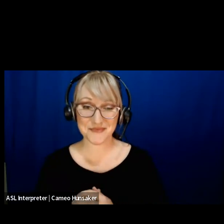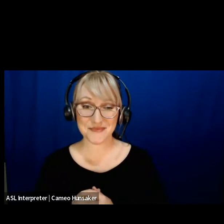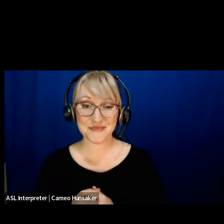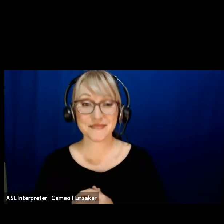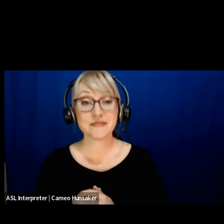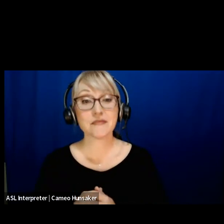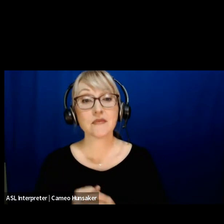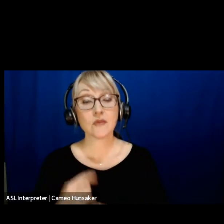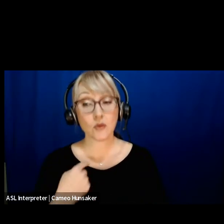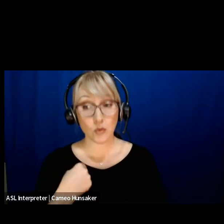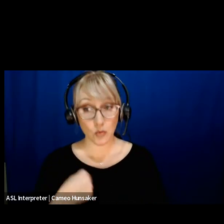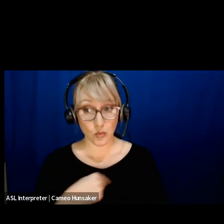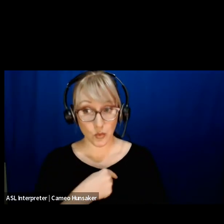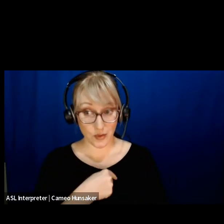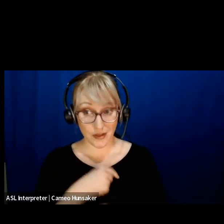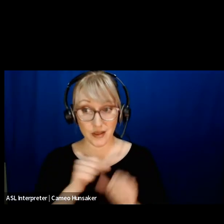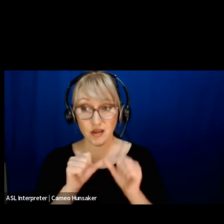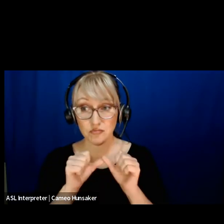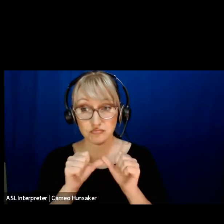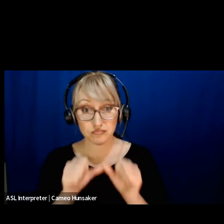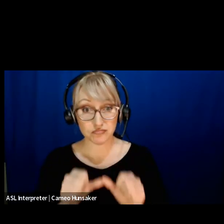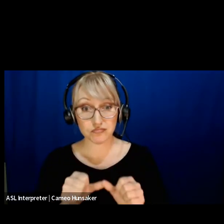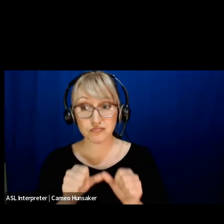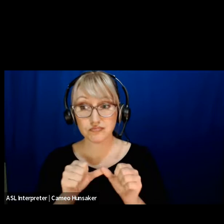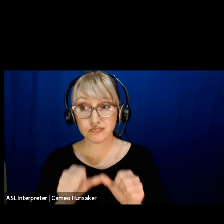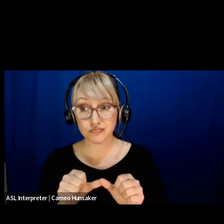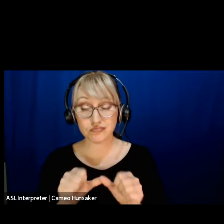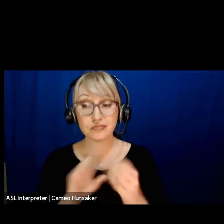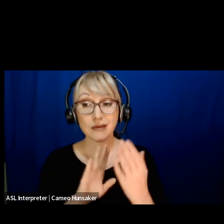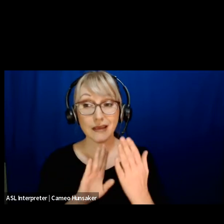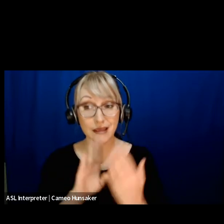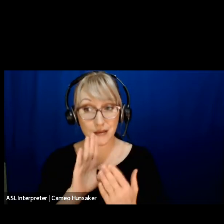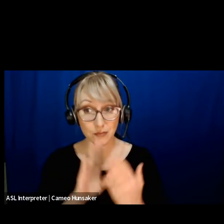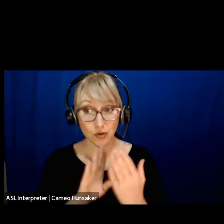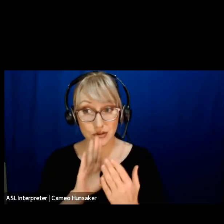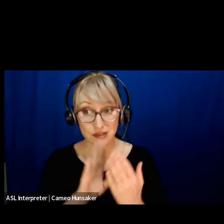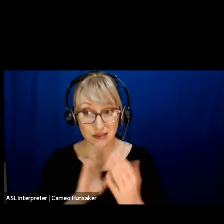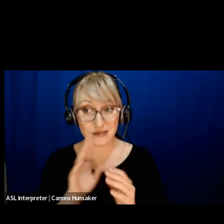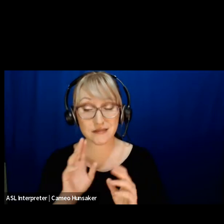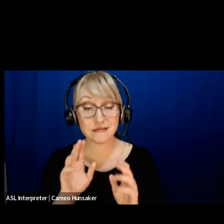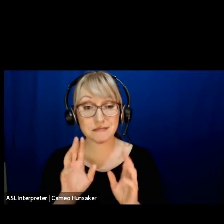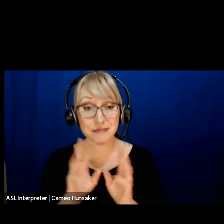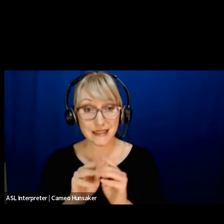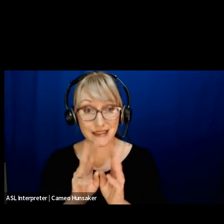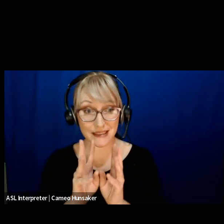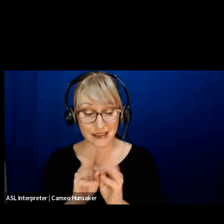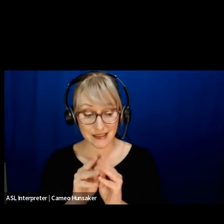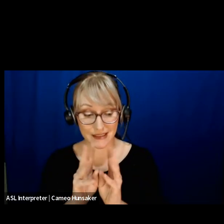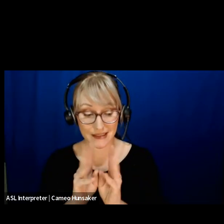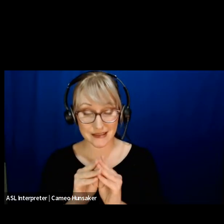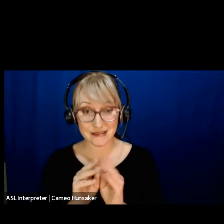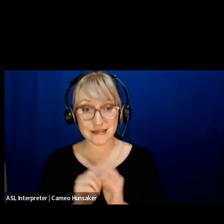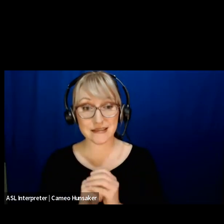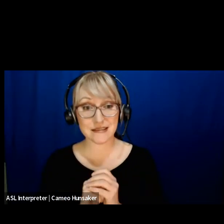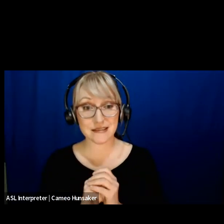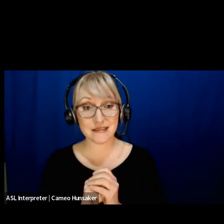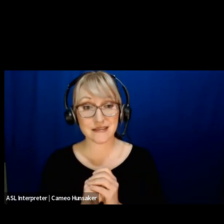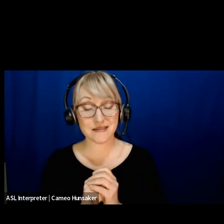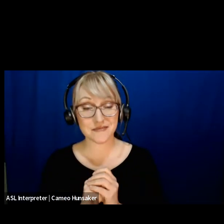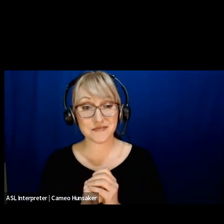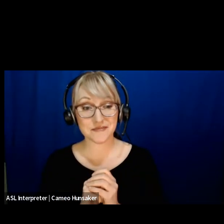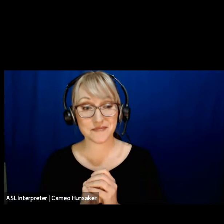We have continued to have in-person meetings, and we're